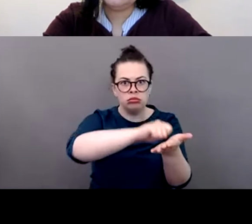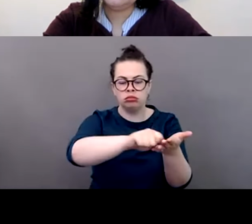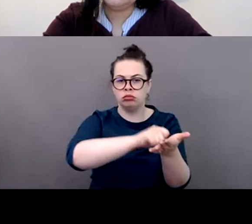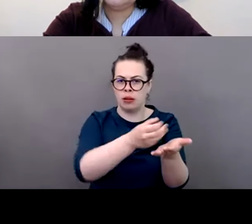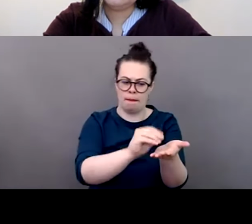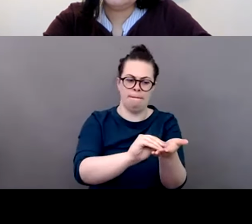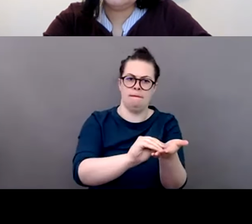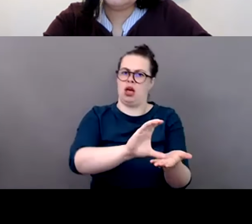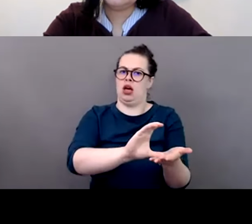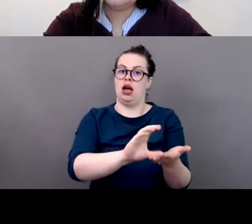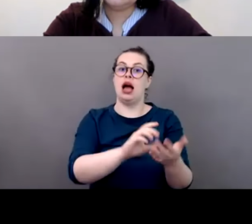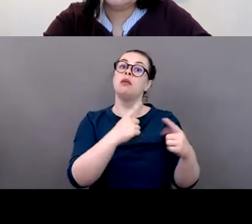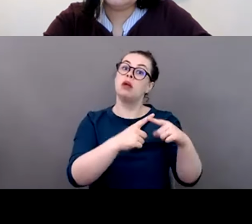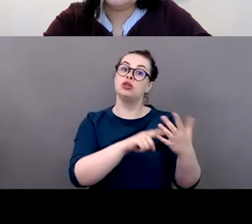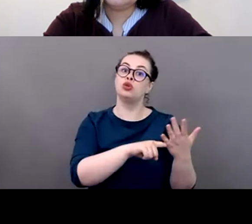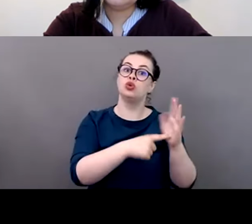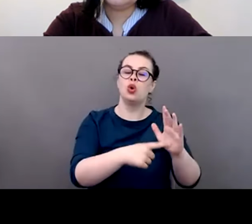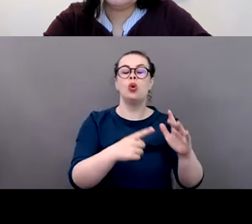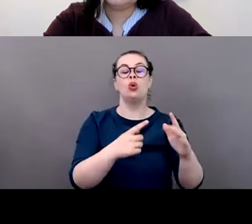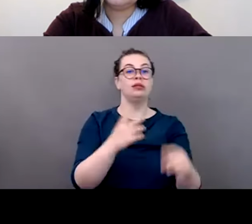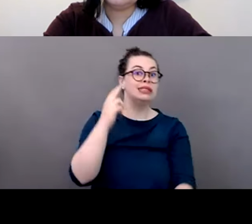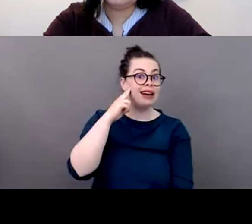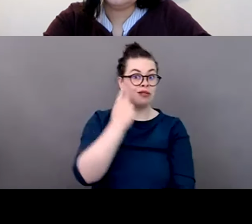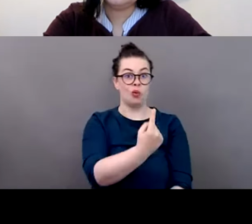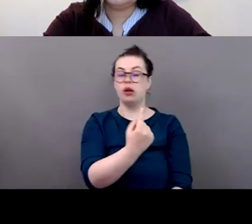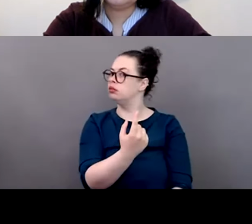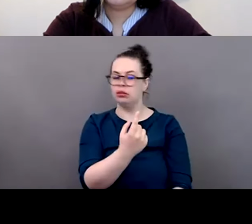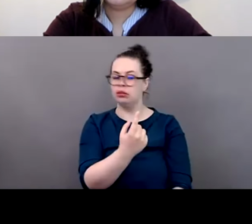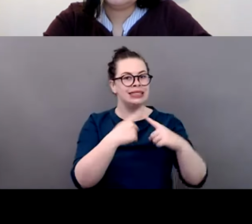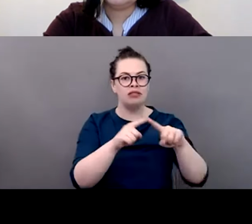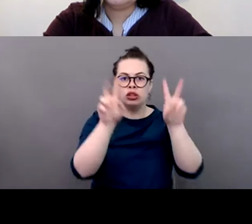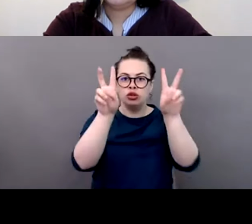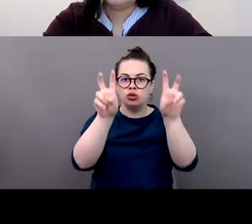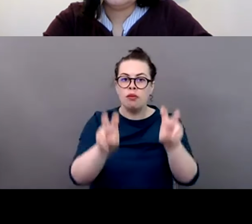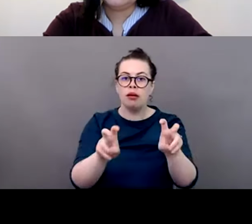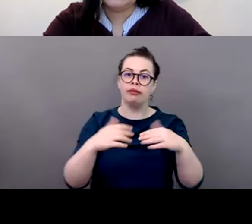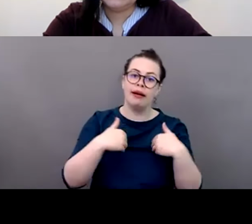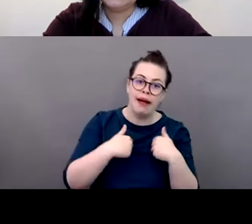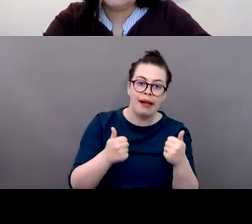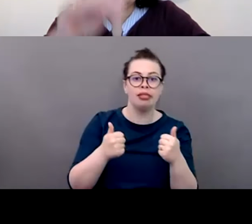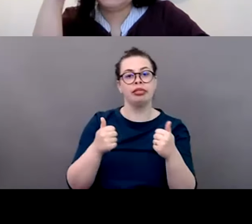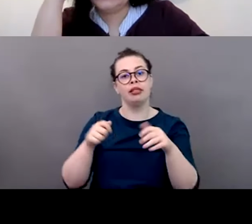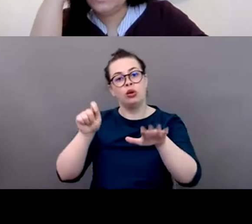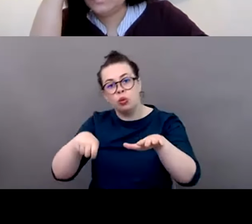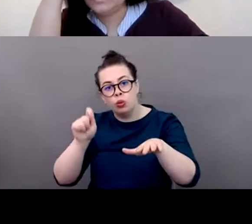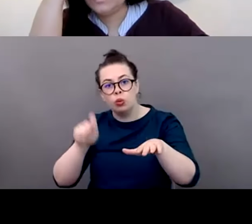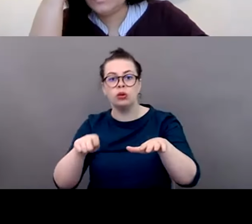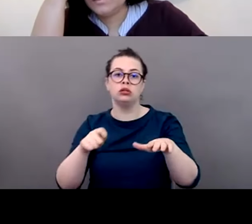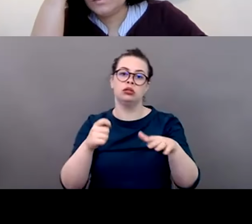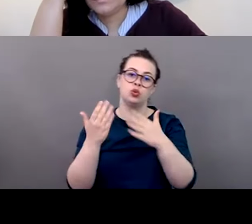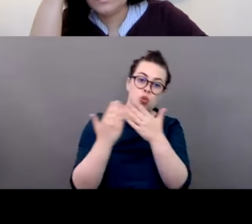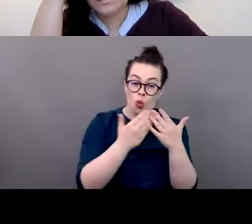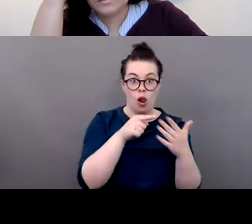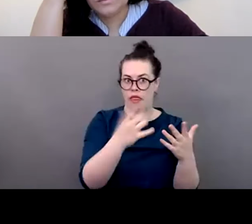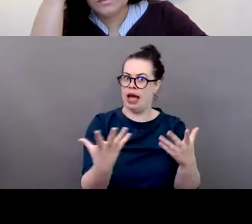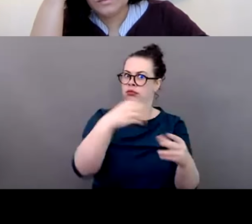showing intersections with the different areas, and so that helped a lot. Me as country rapporteur,